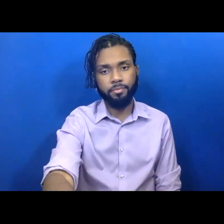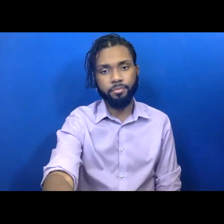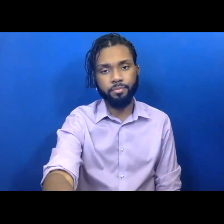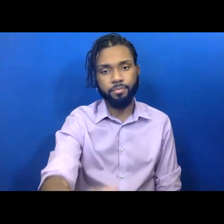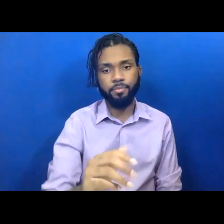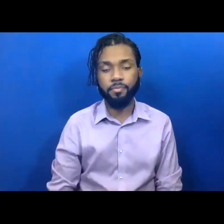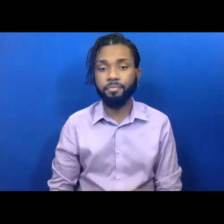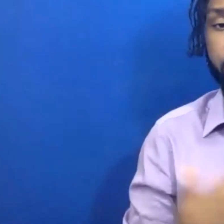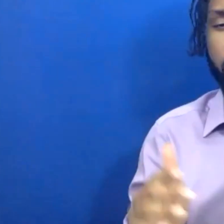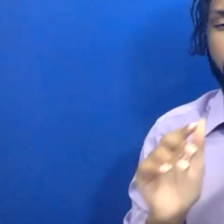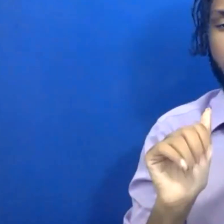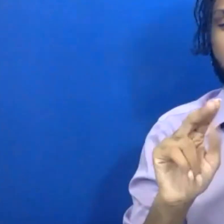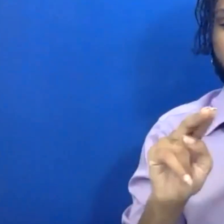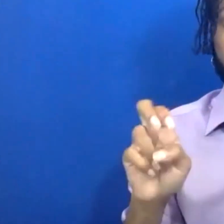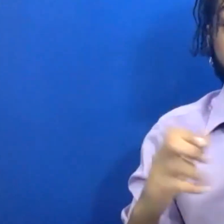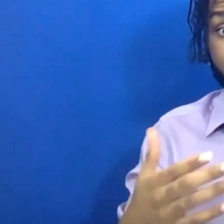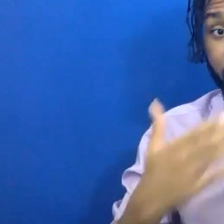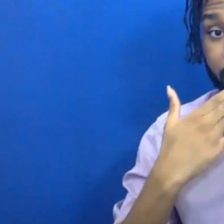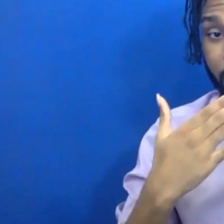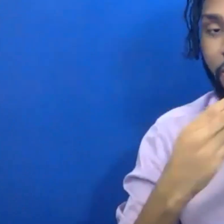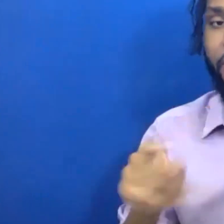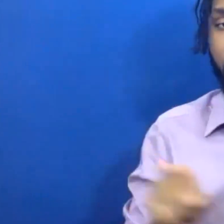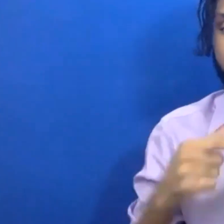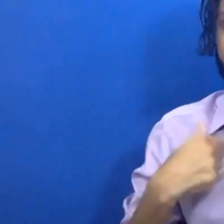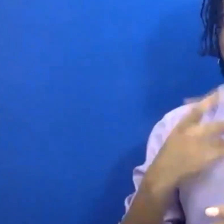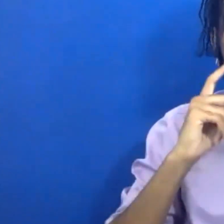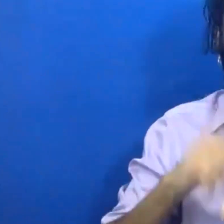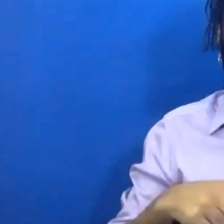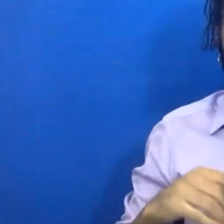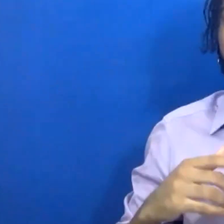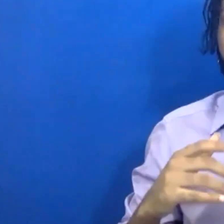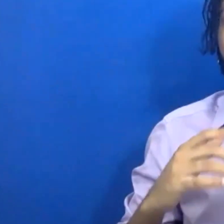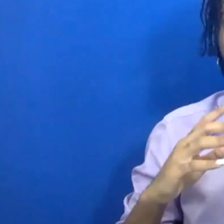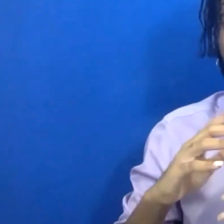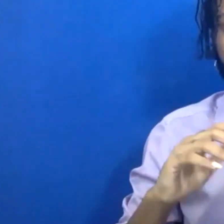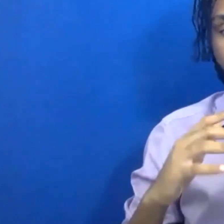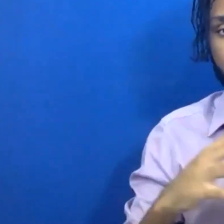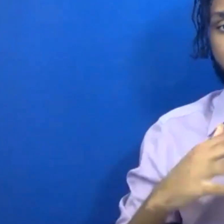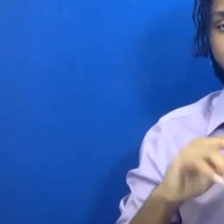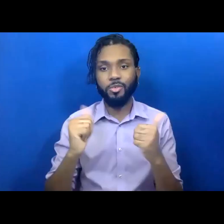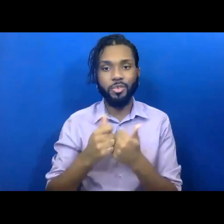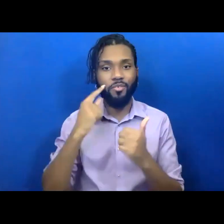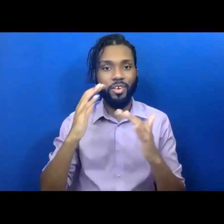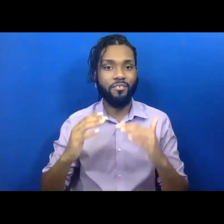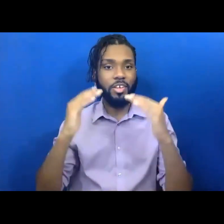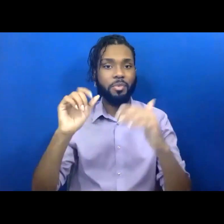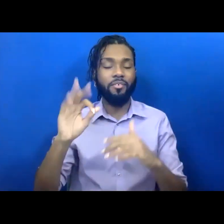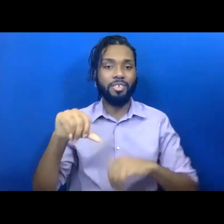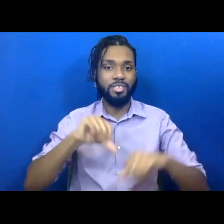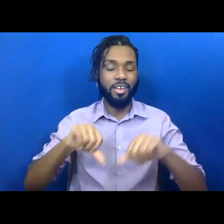Thank you. And I definitely do want to put a plug in for the American Association for Advancement of Science, who really, it was great to be able to give a topical